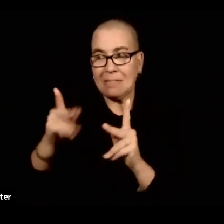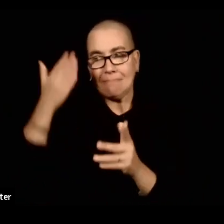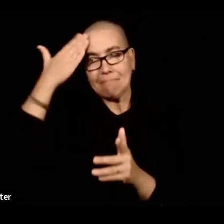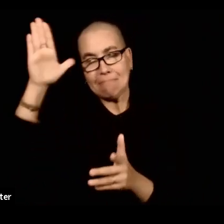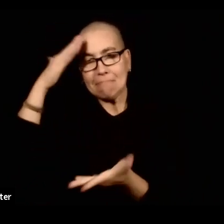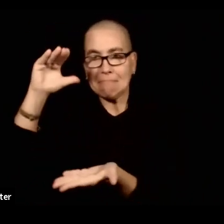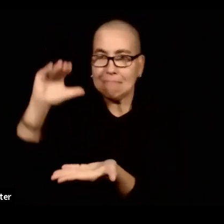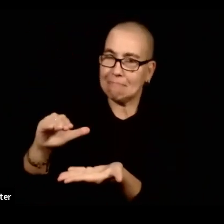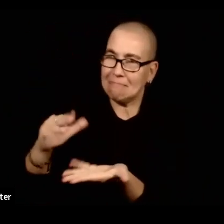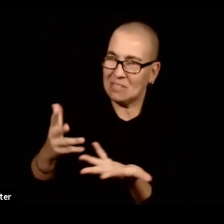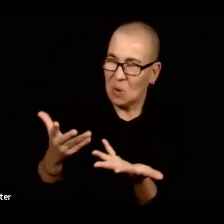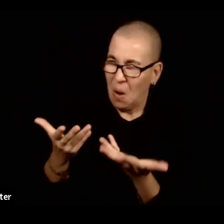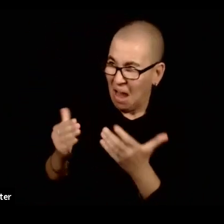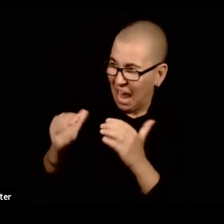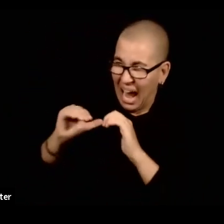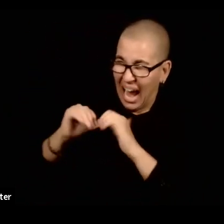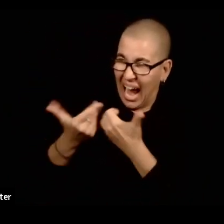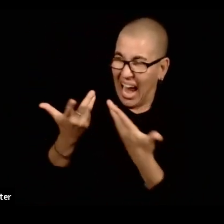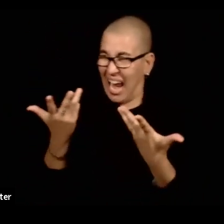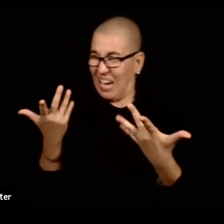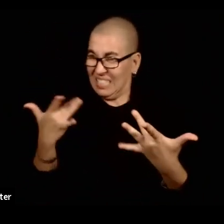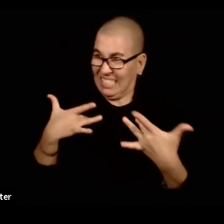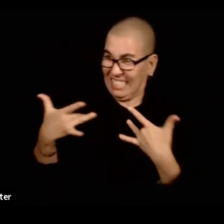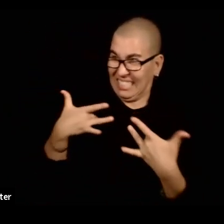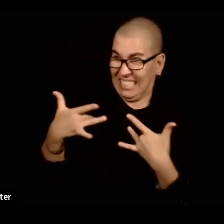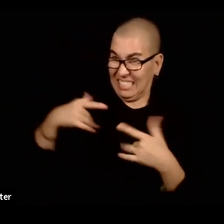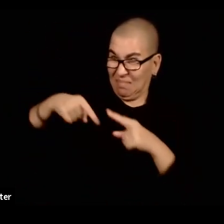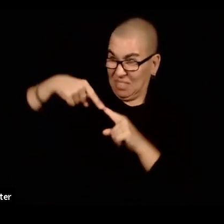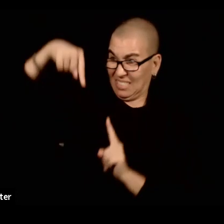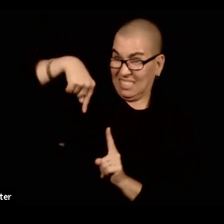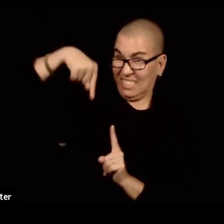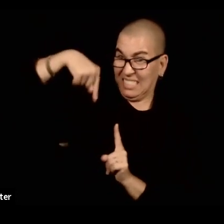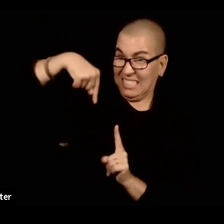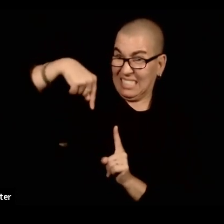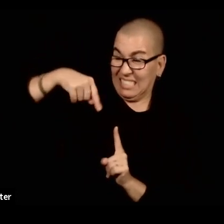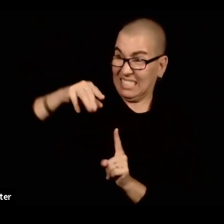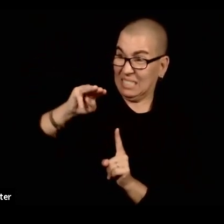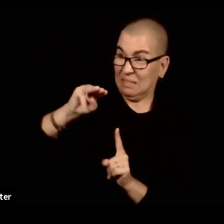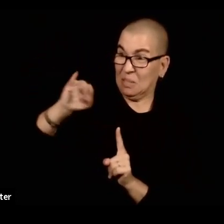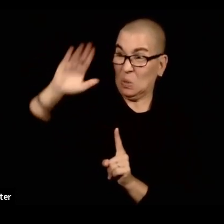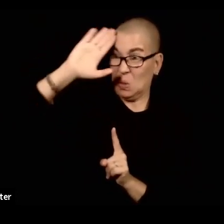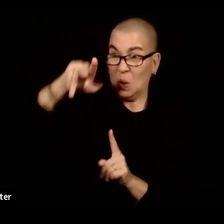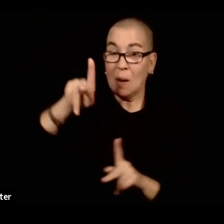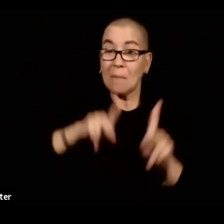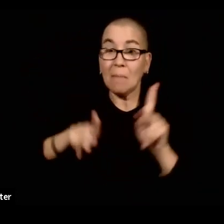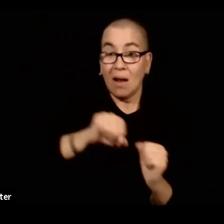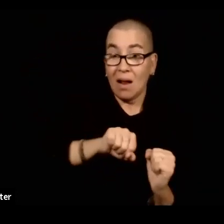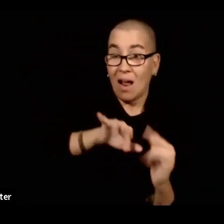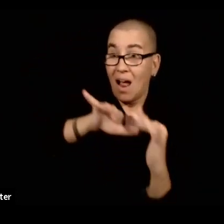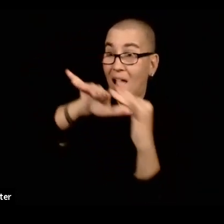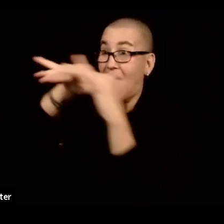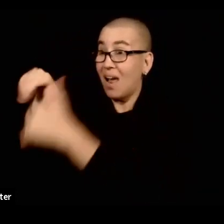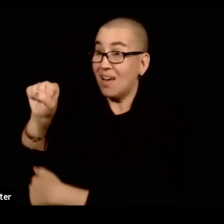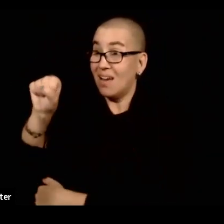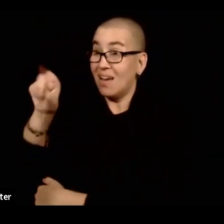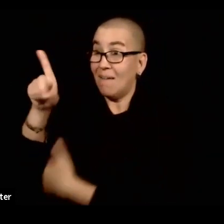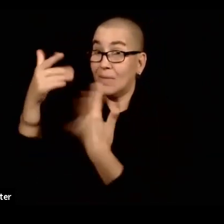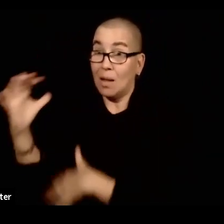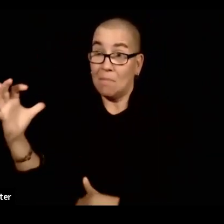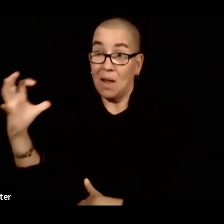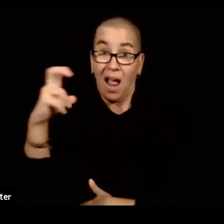are you about what this event may do, its ripple effects? And could a quarantine result in terms of where